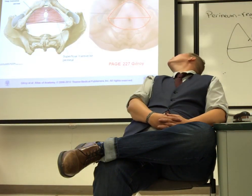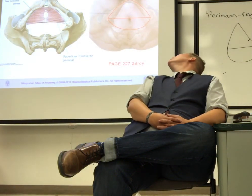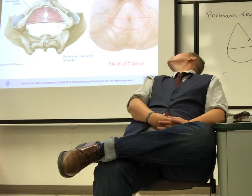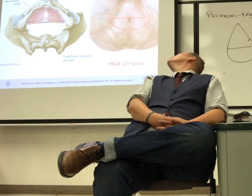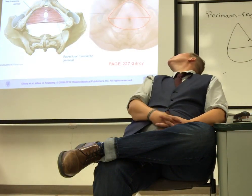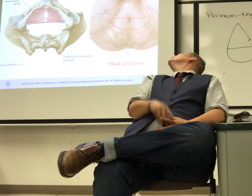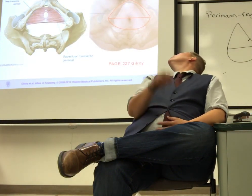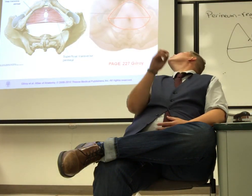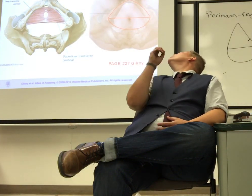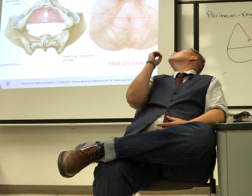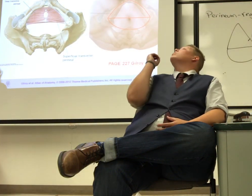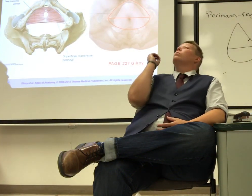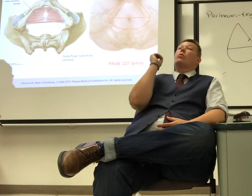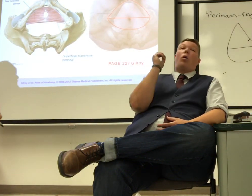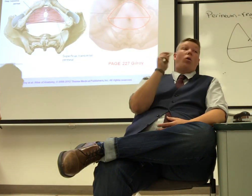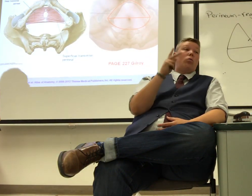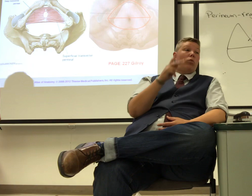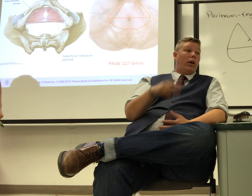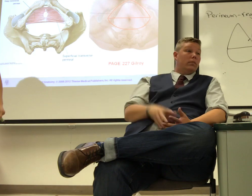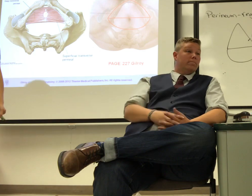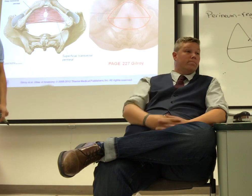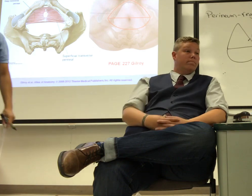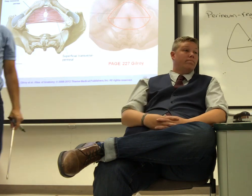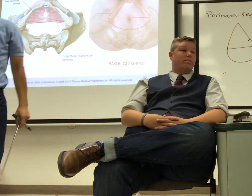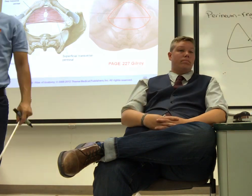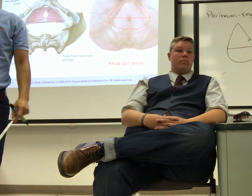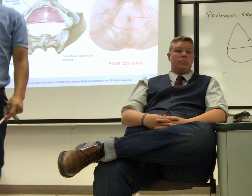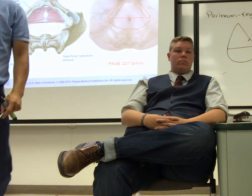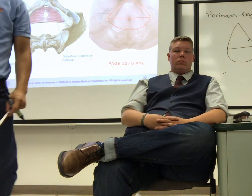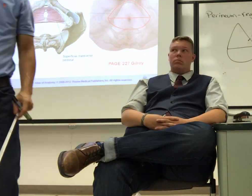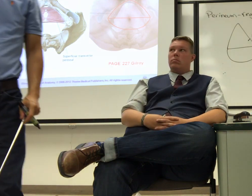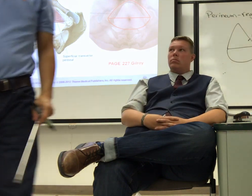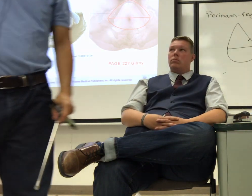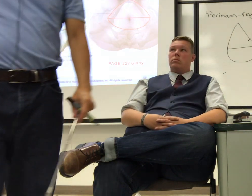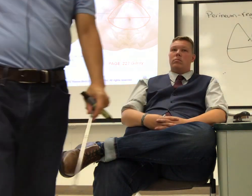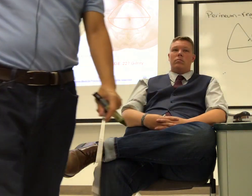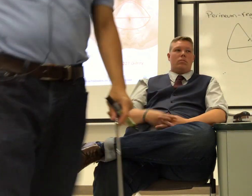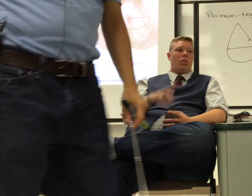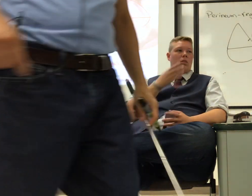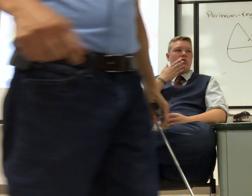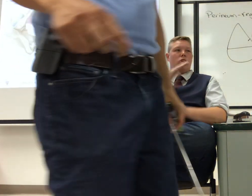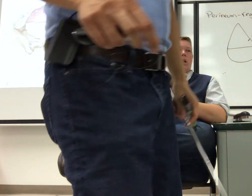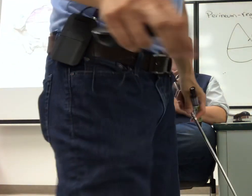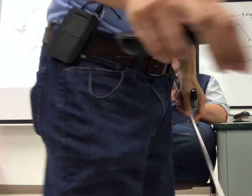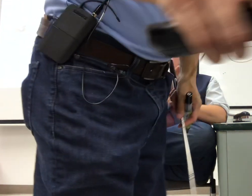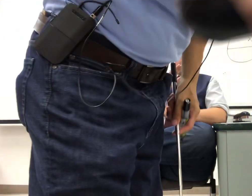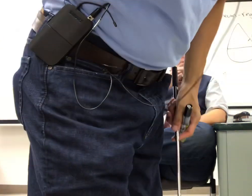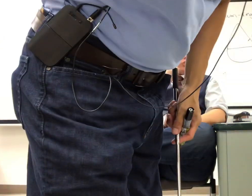All right. 1 for an hour, that's good enough.